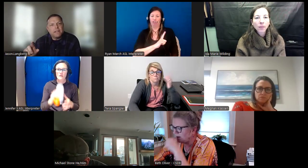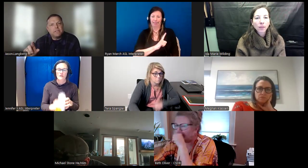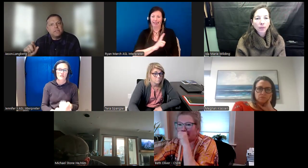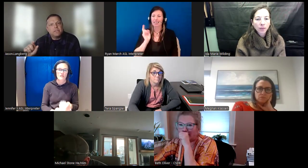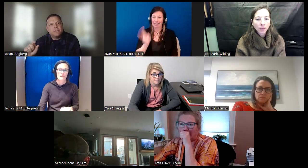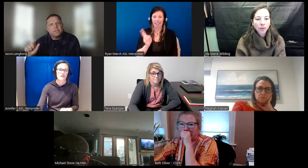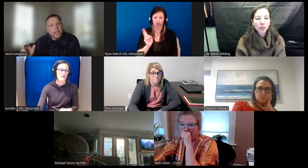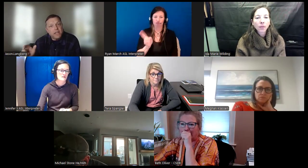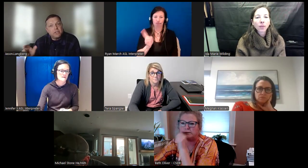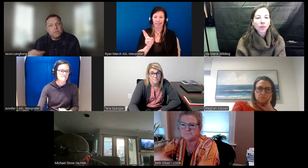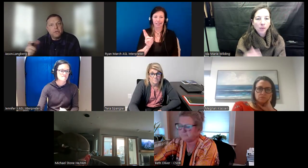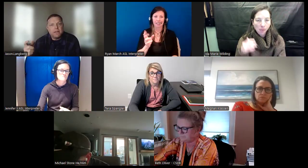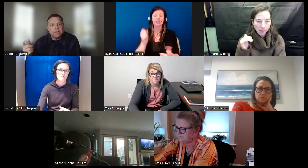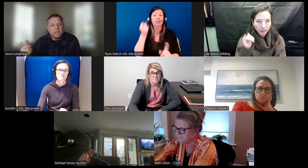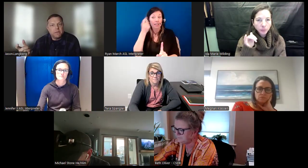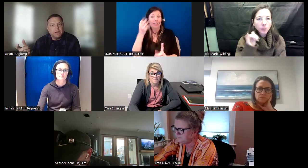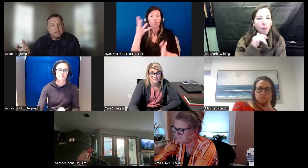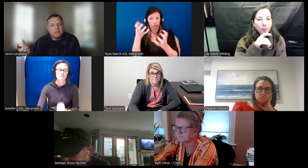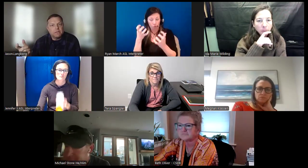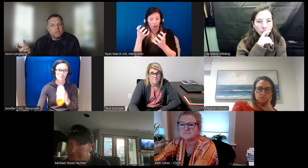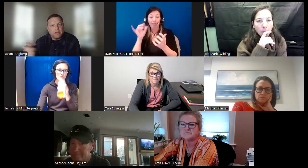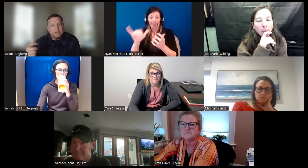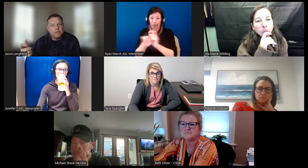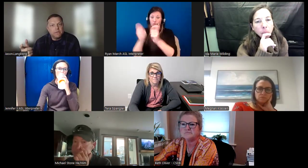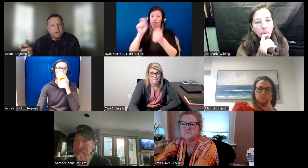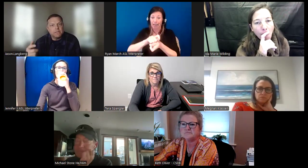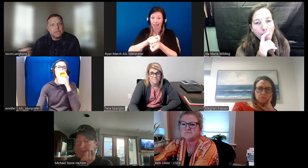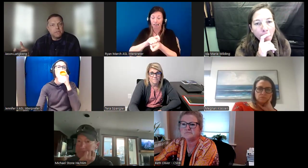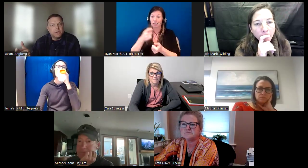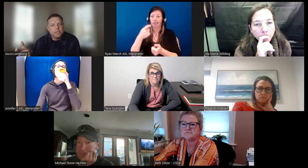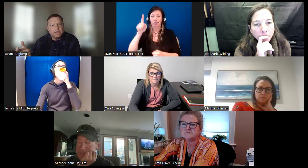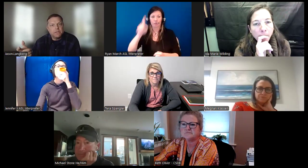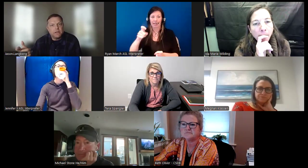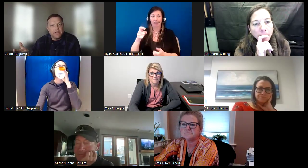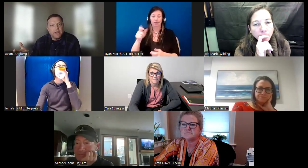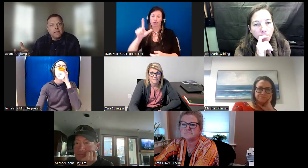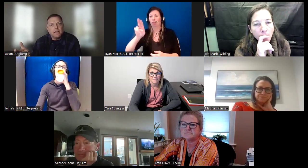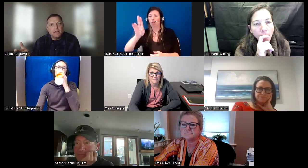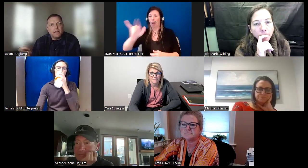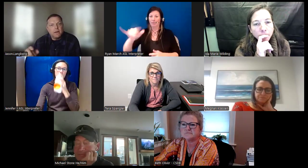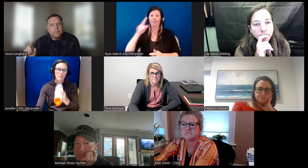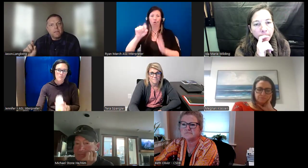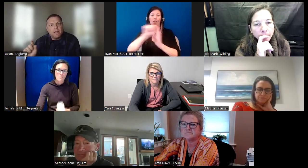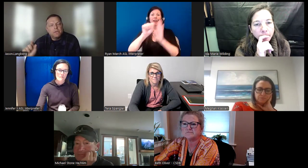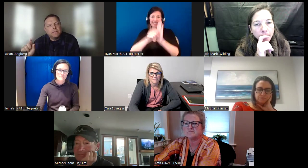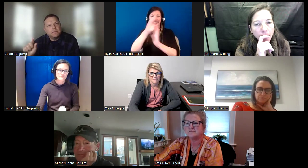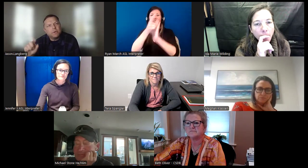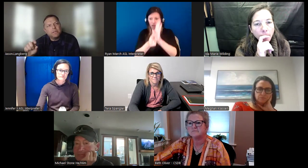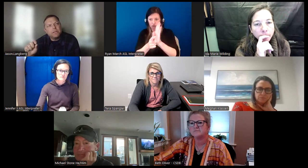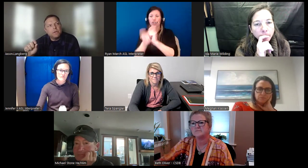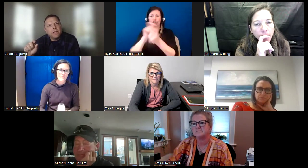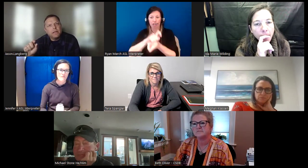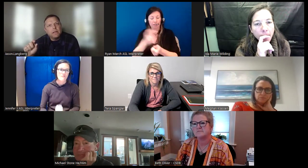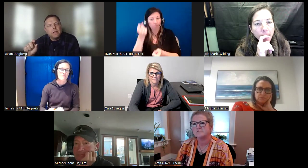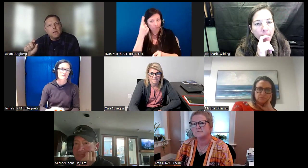for that to change, we would have to think about lobbying for a statutory change on that. I do think it's important